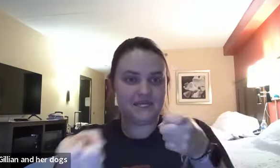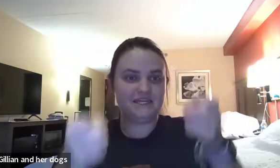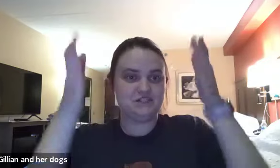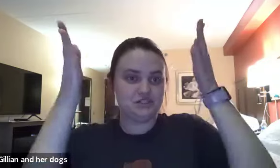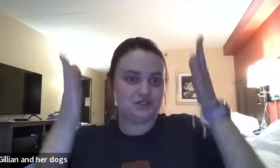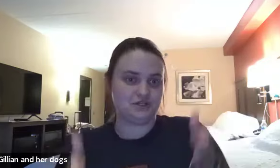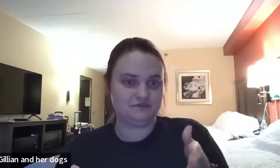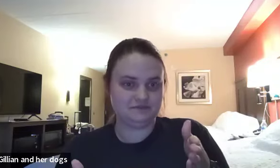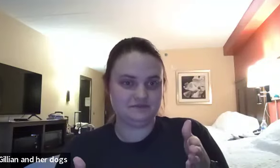Manager.